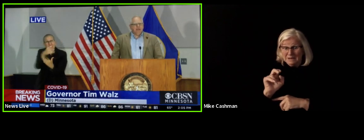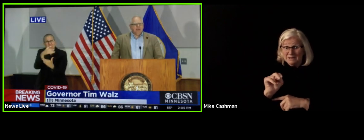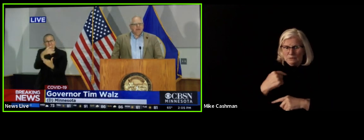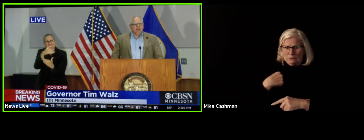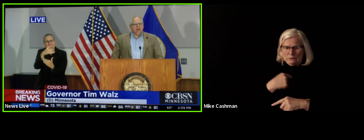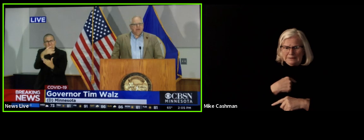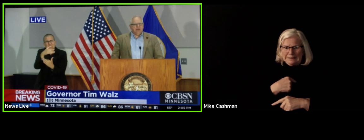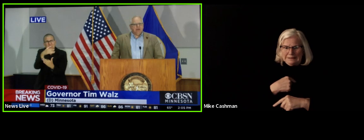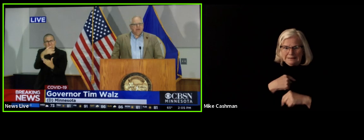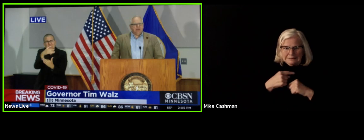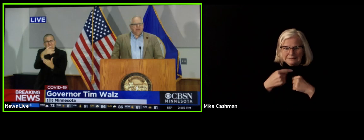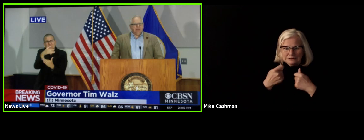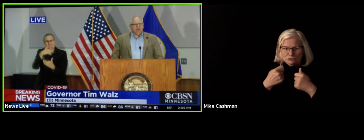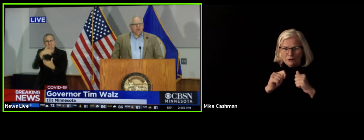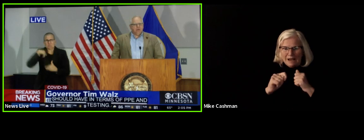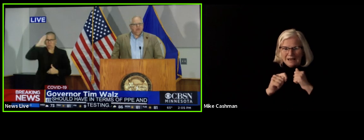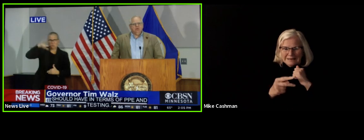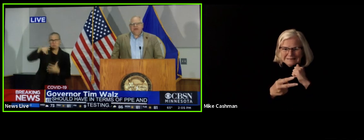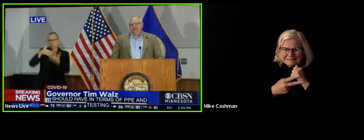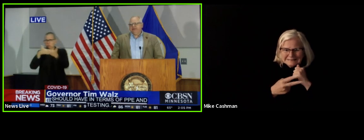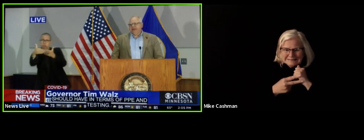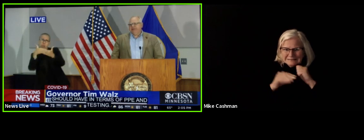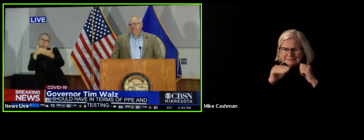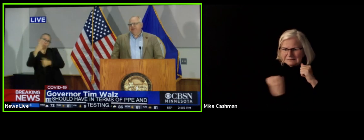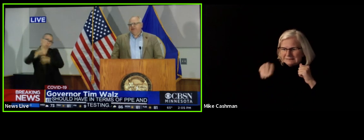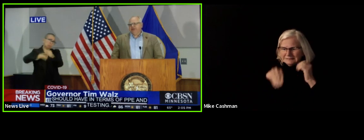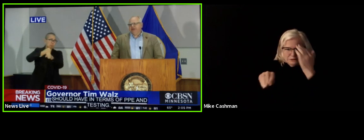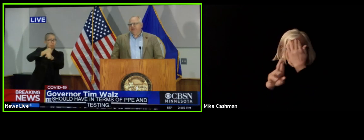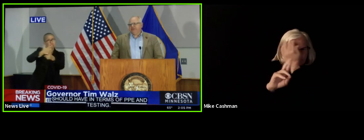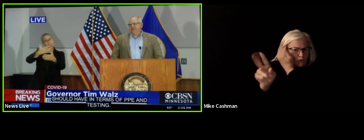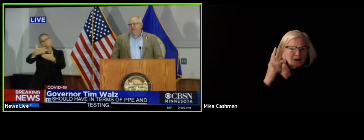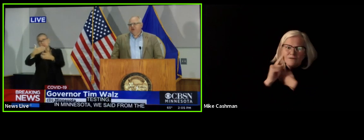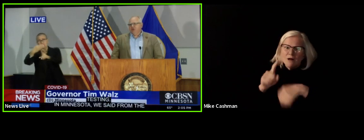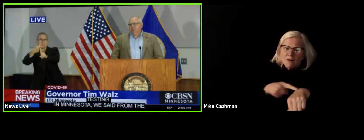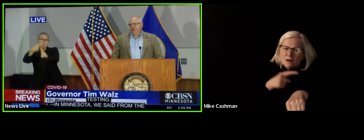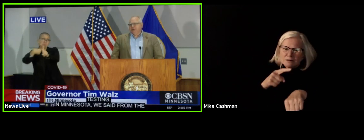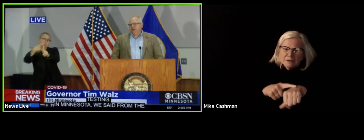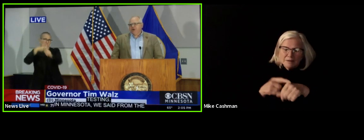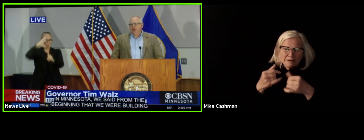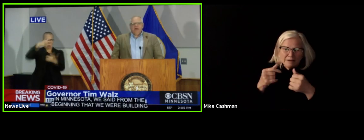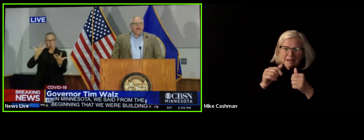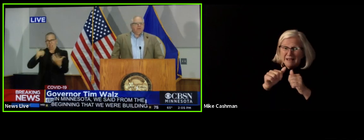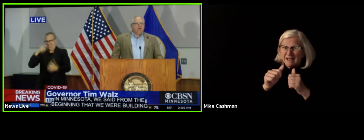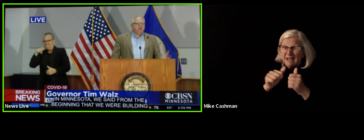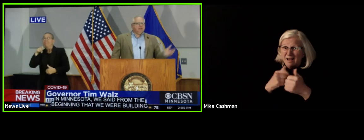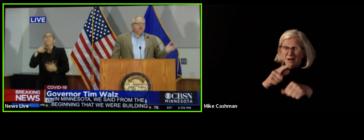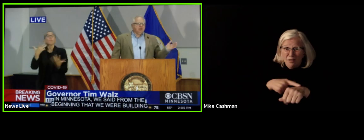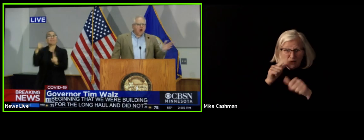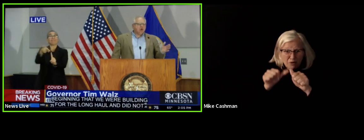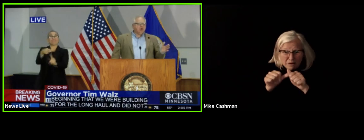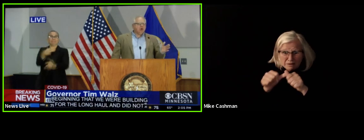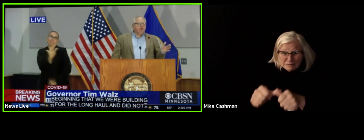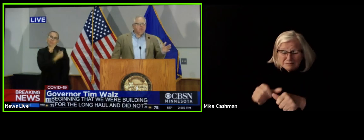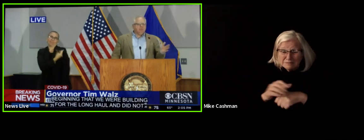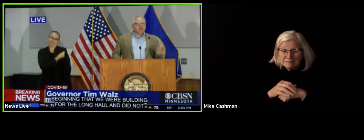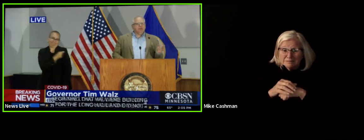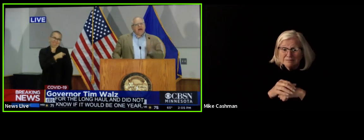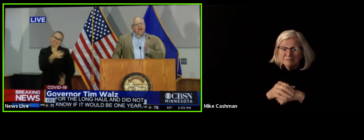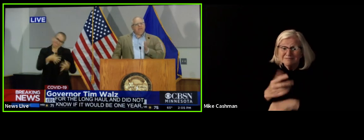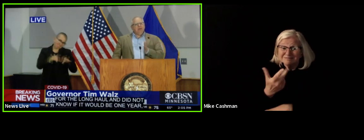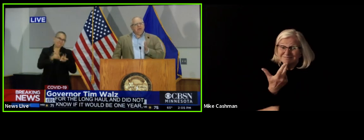take. We knew that the advent of a vaccine would be critical, and we knew that the longer we